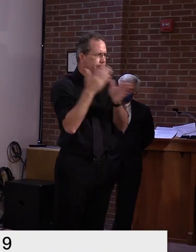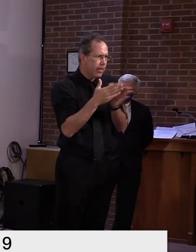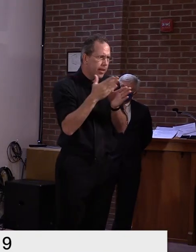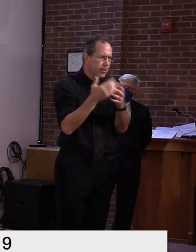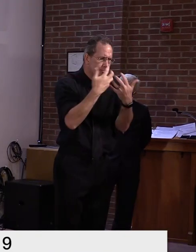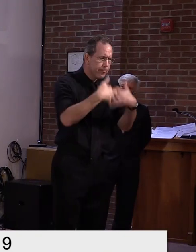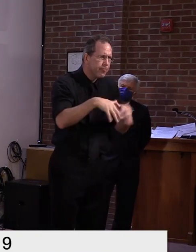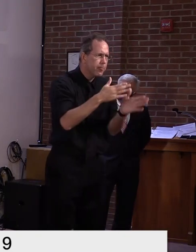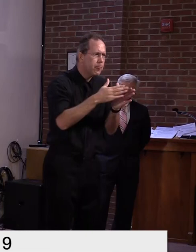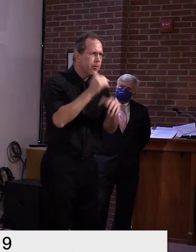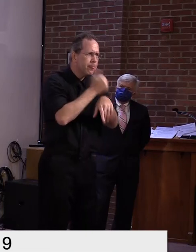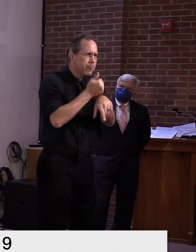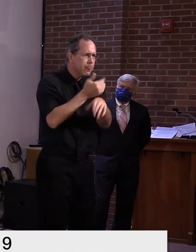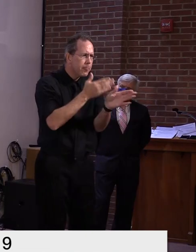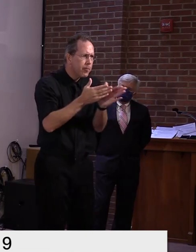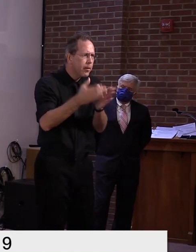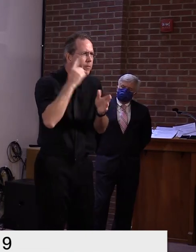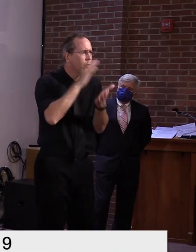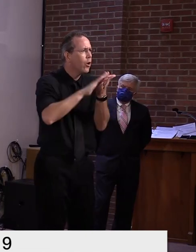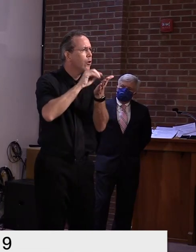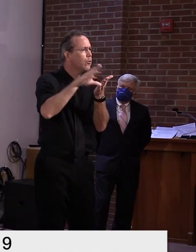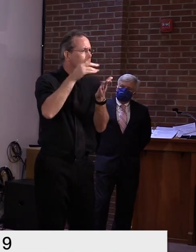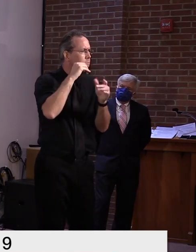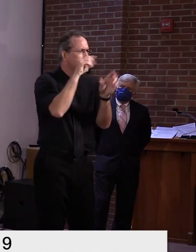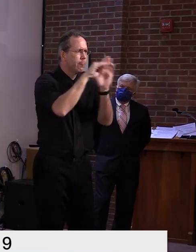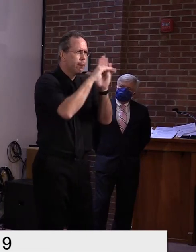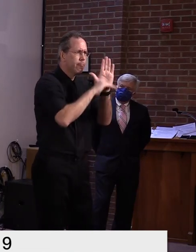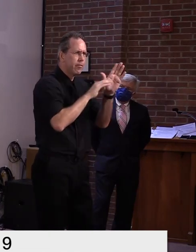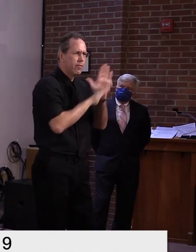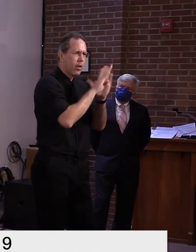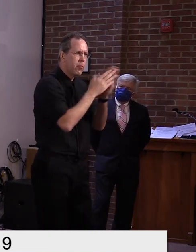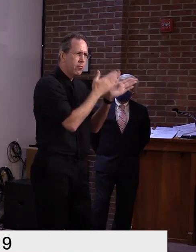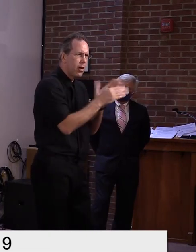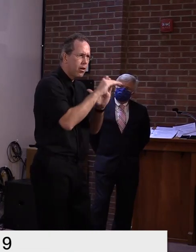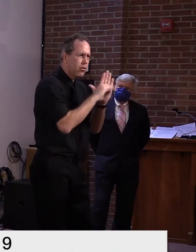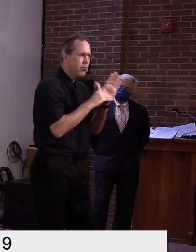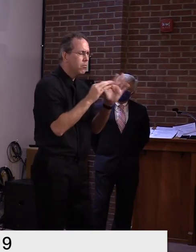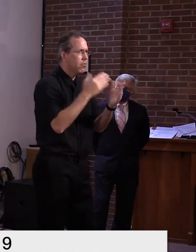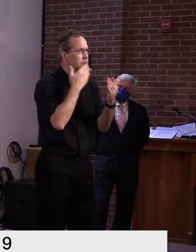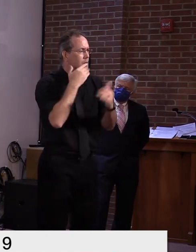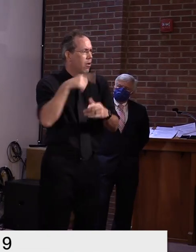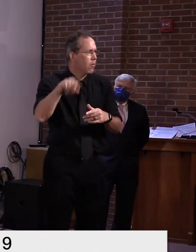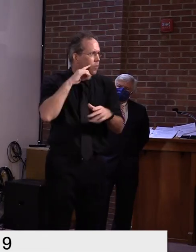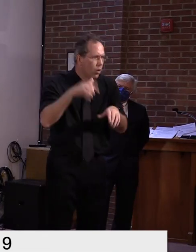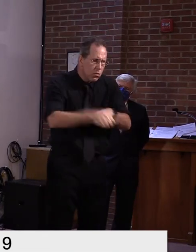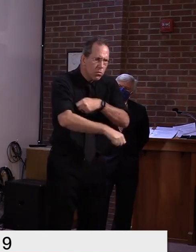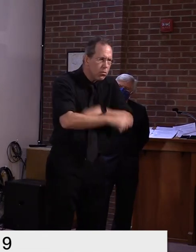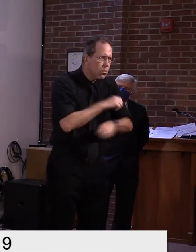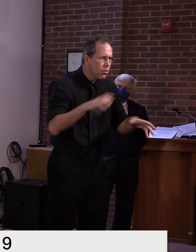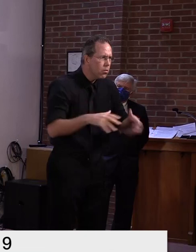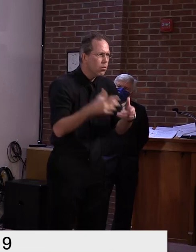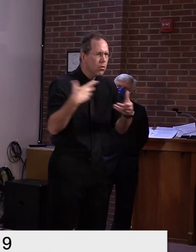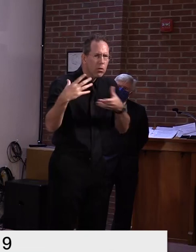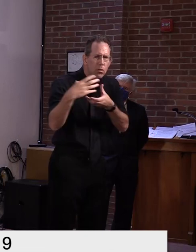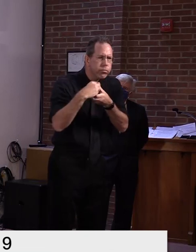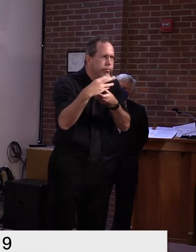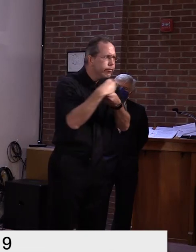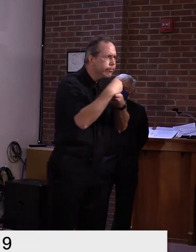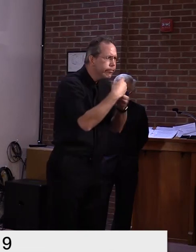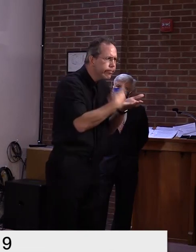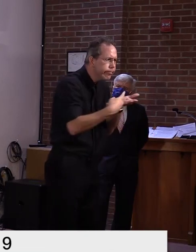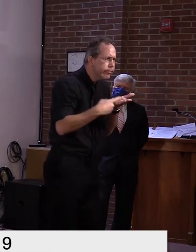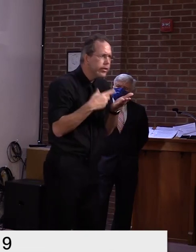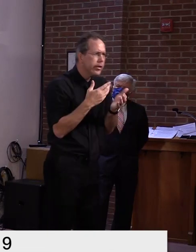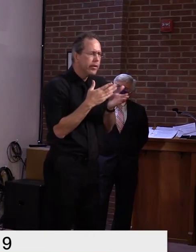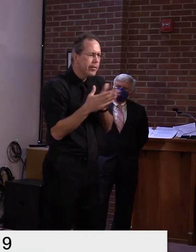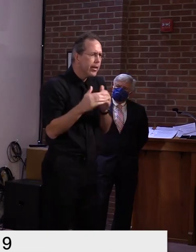you specifically, Ann, but certainly many in the media have reported about the amount of resistance, the